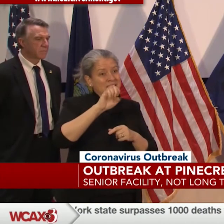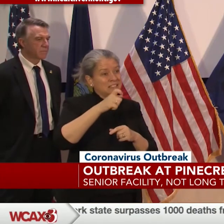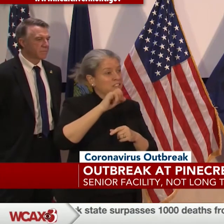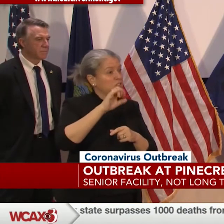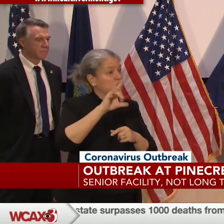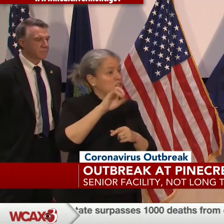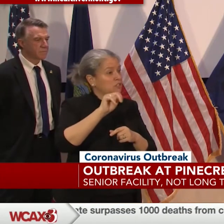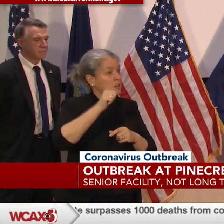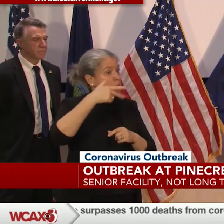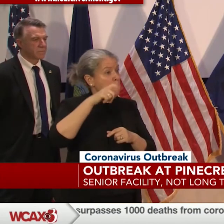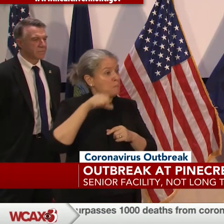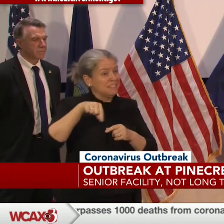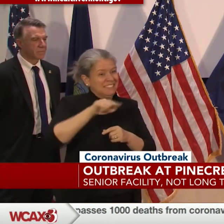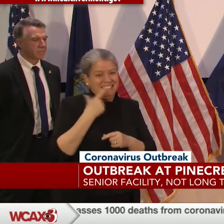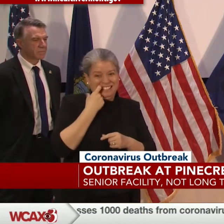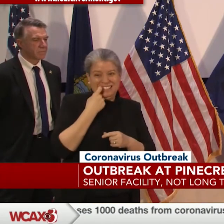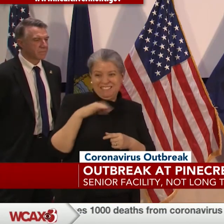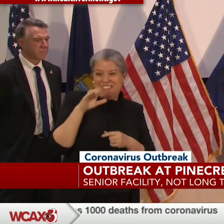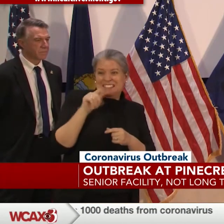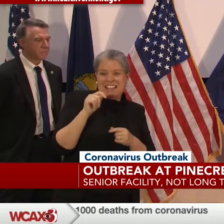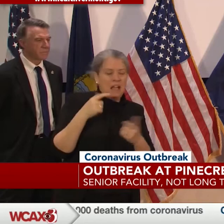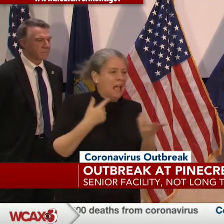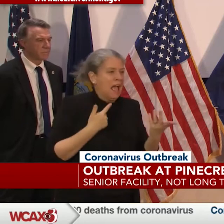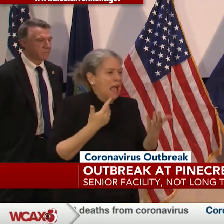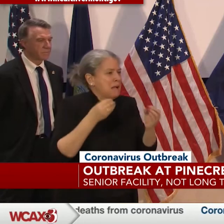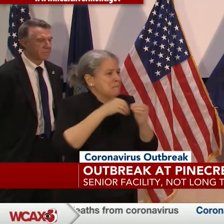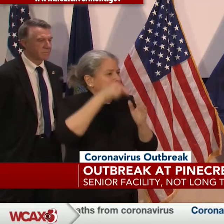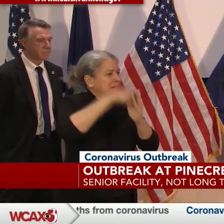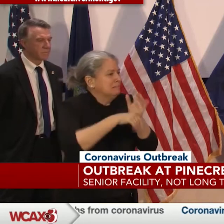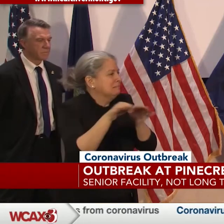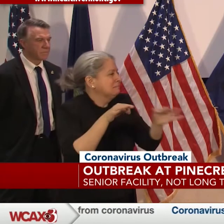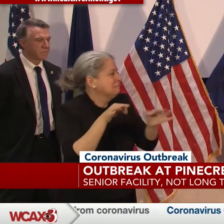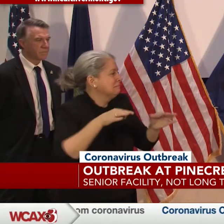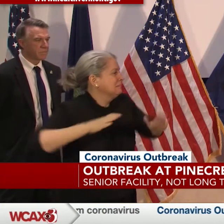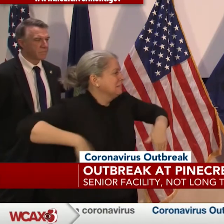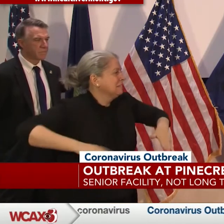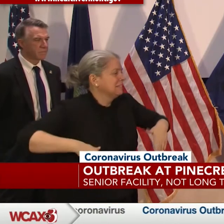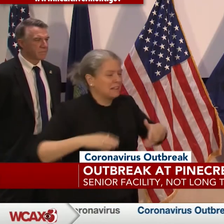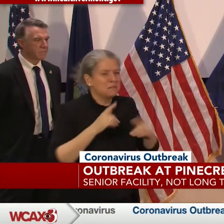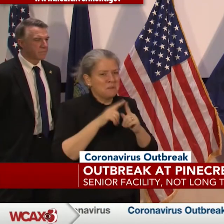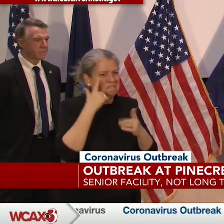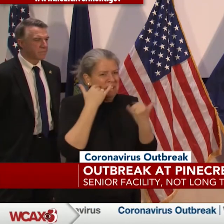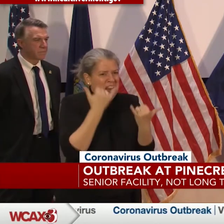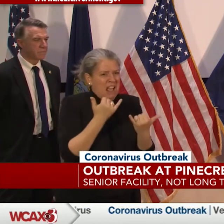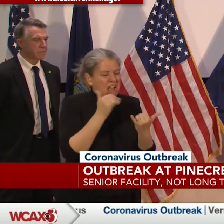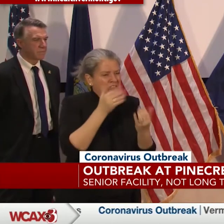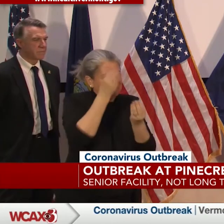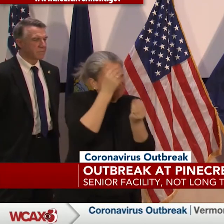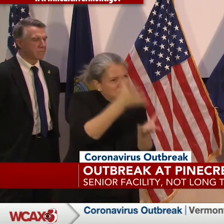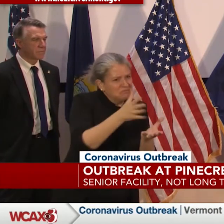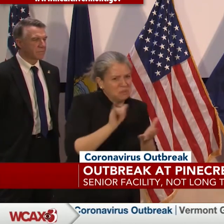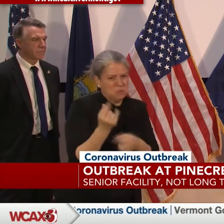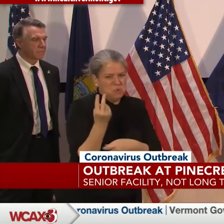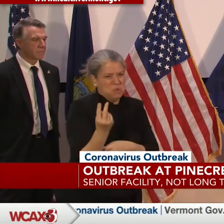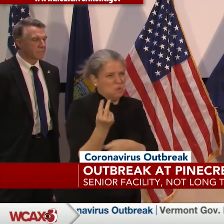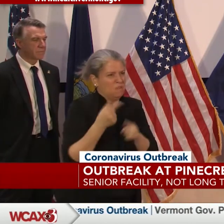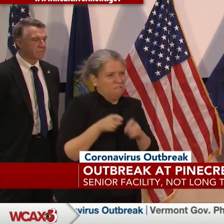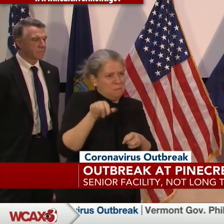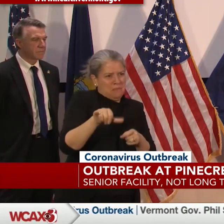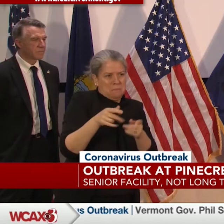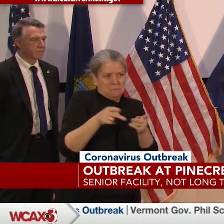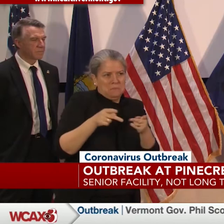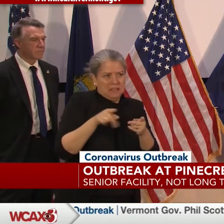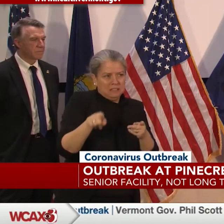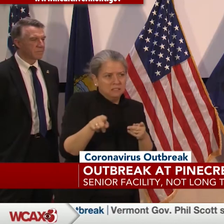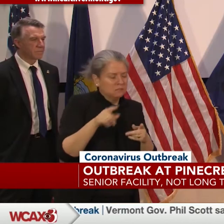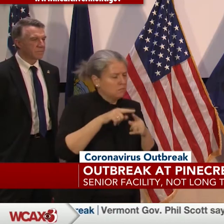it's more breaking news, so I won't have a lot more details to provide you with there. But we've been in